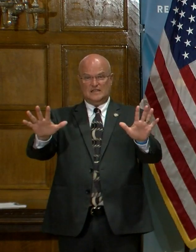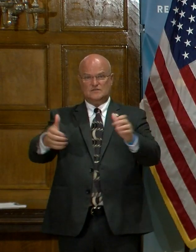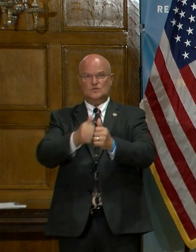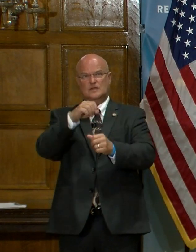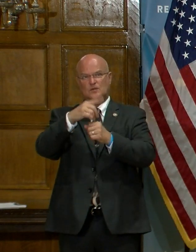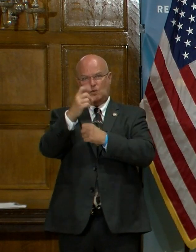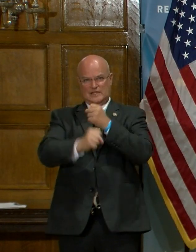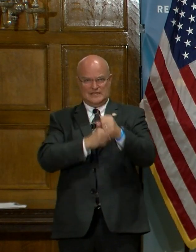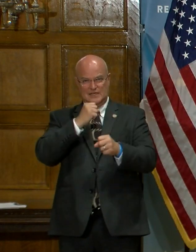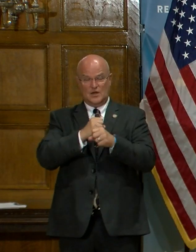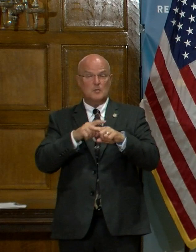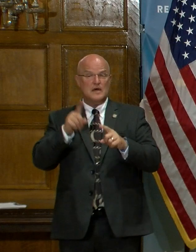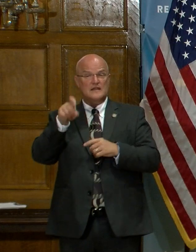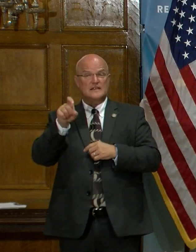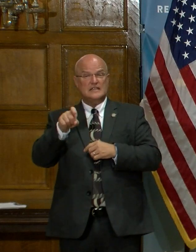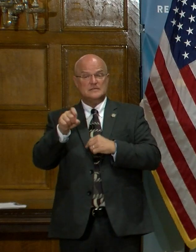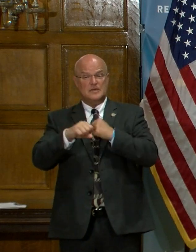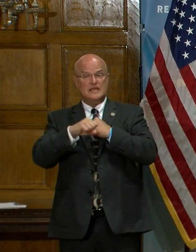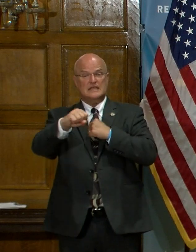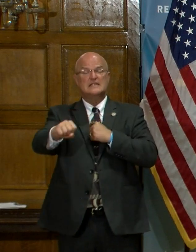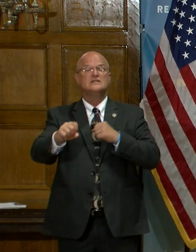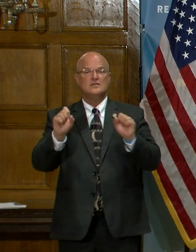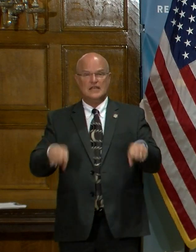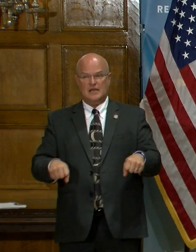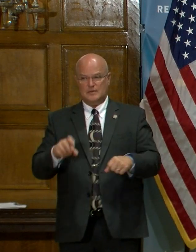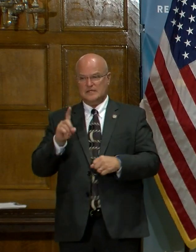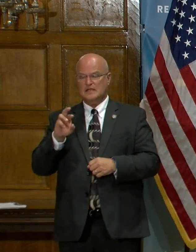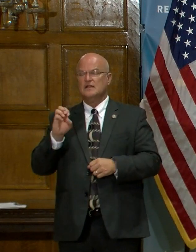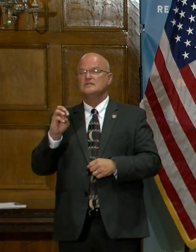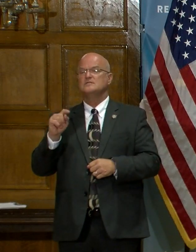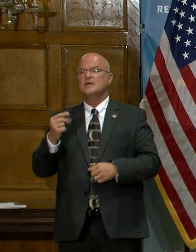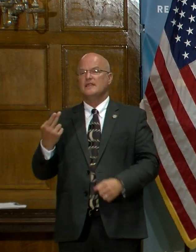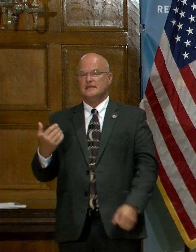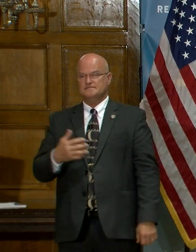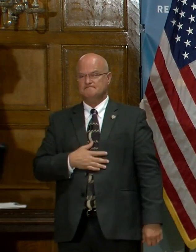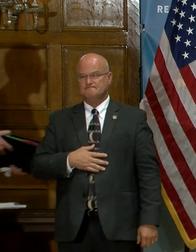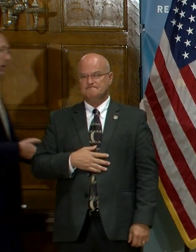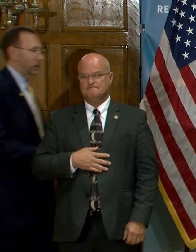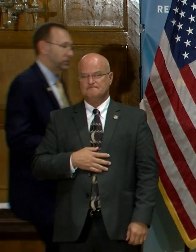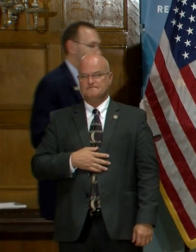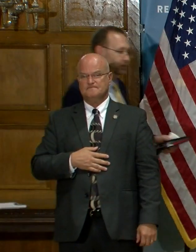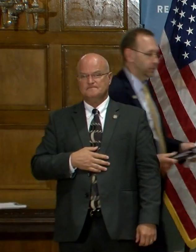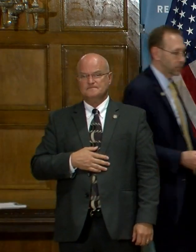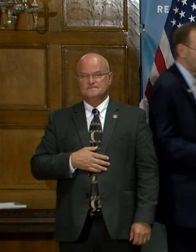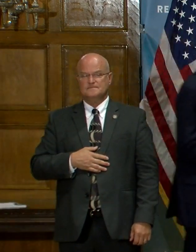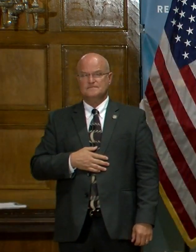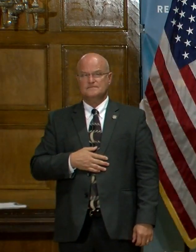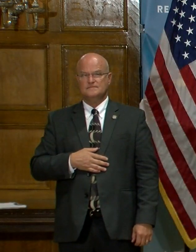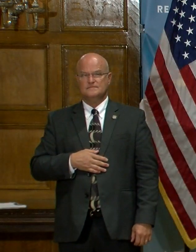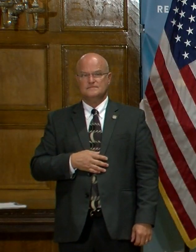within a year, but if it needs to be continued, it can be. Dr. Smith?